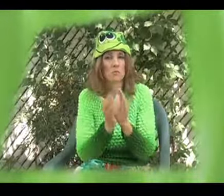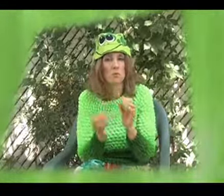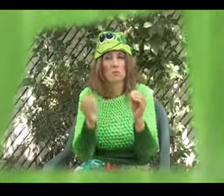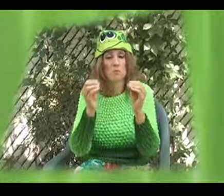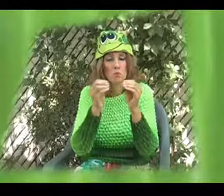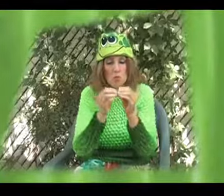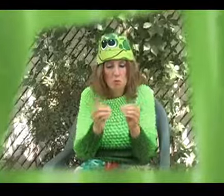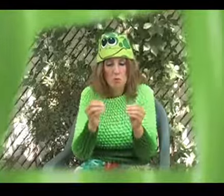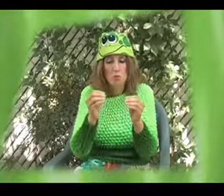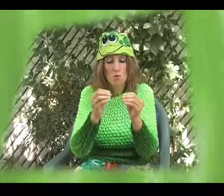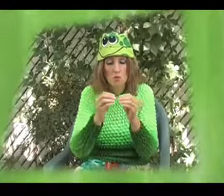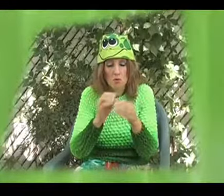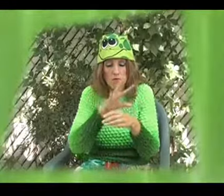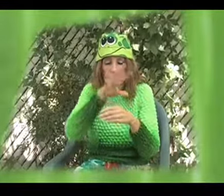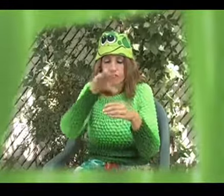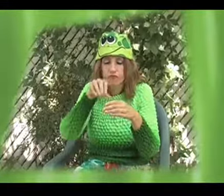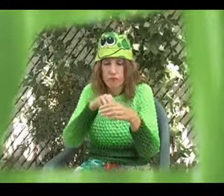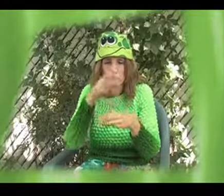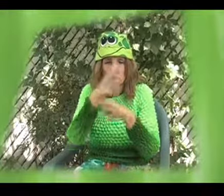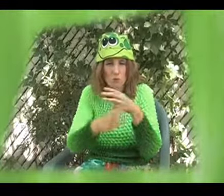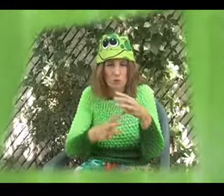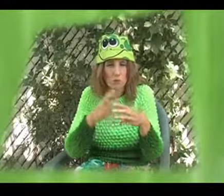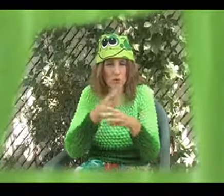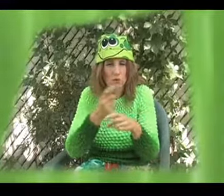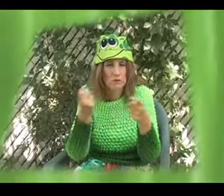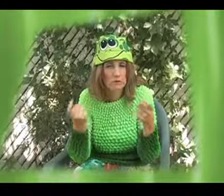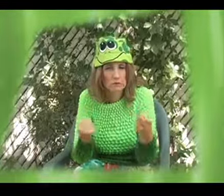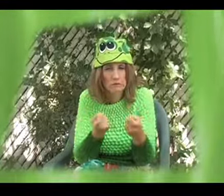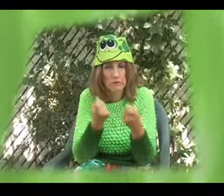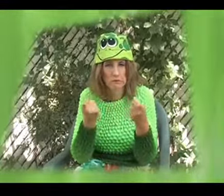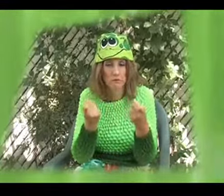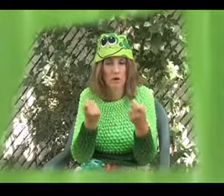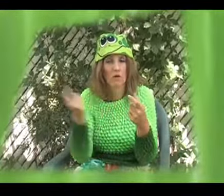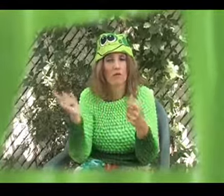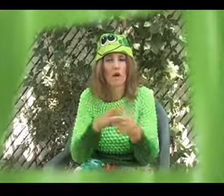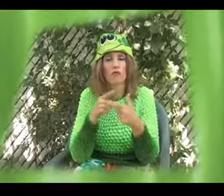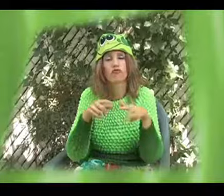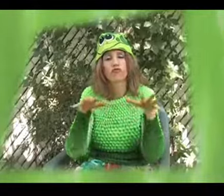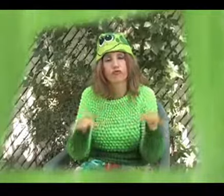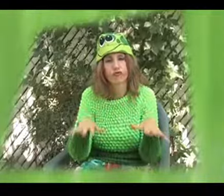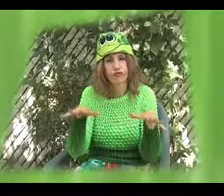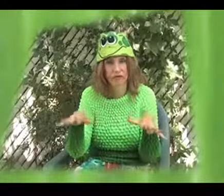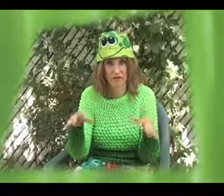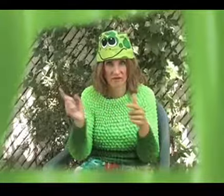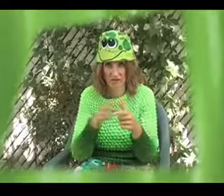become more and more involved in worldly, sinful ways. And then we get